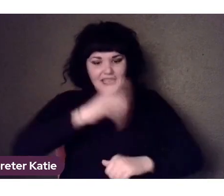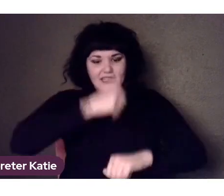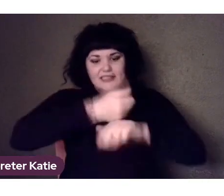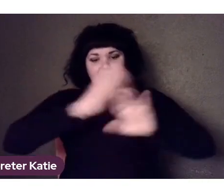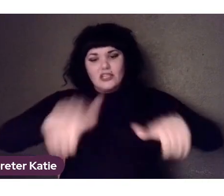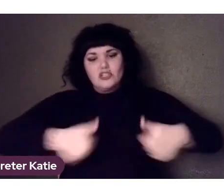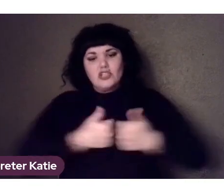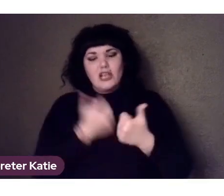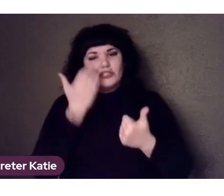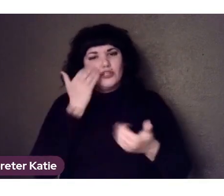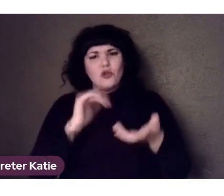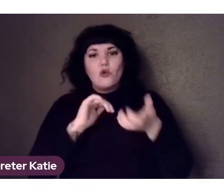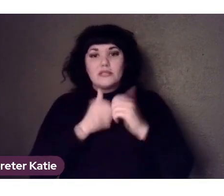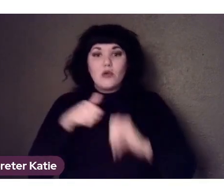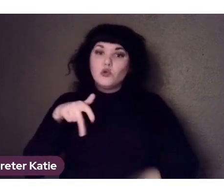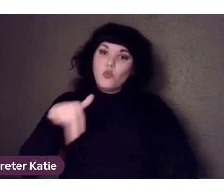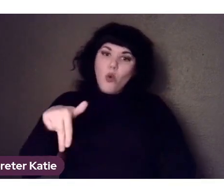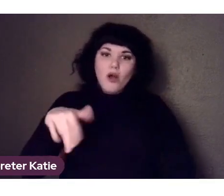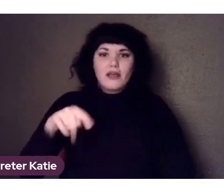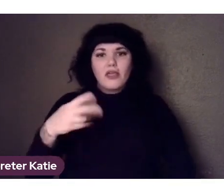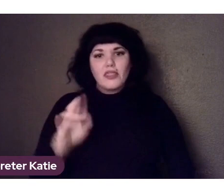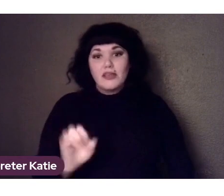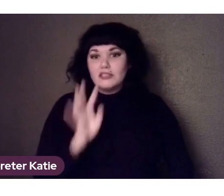to walk the talk.